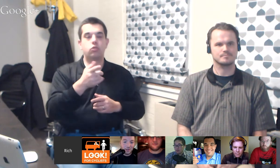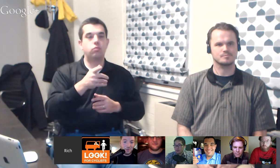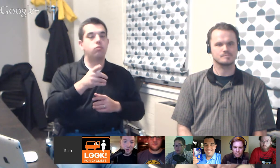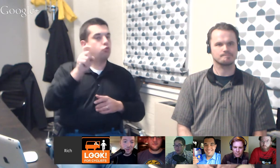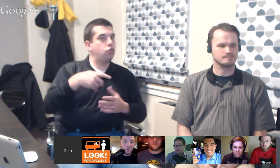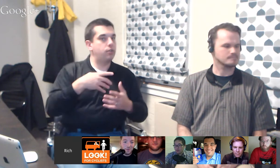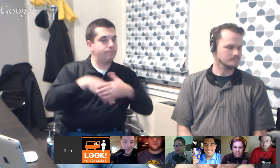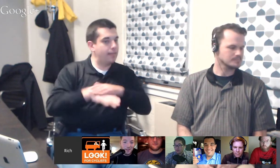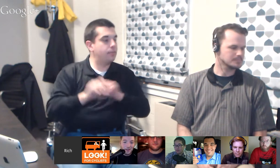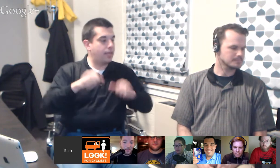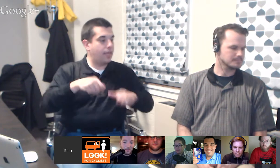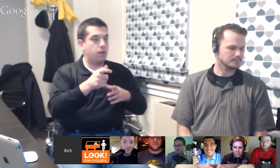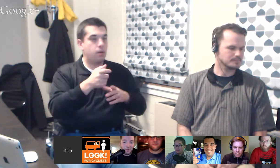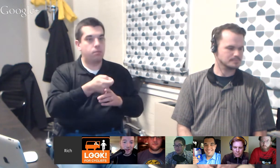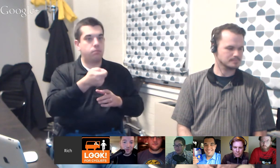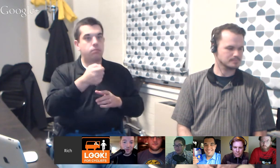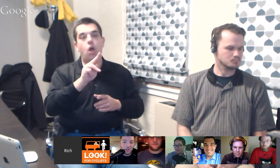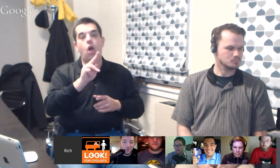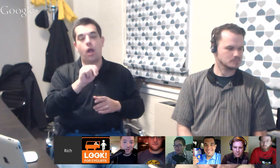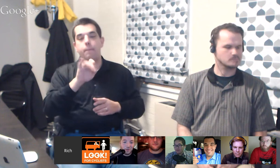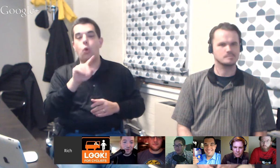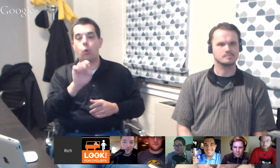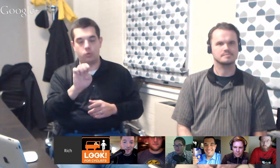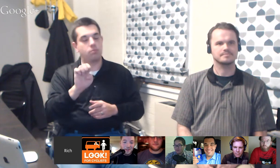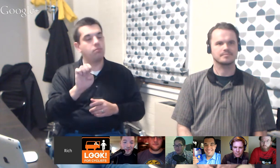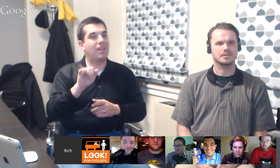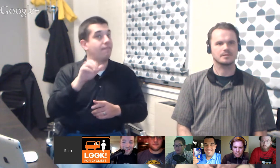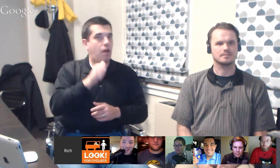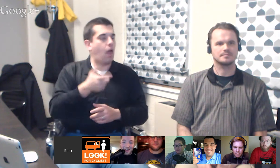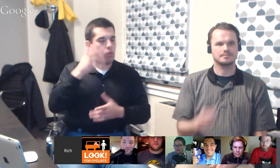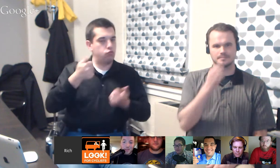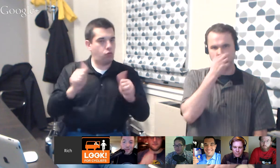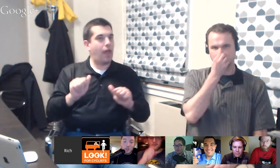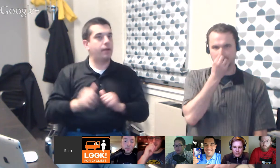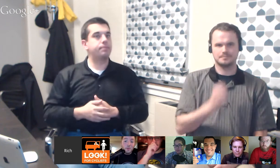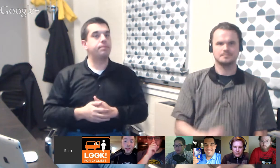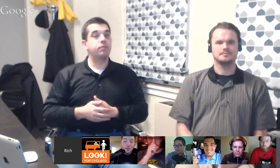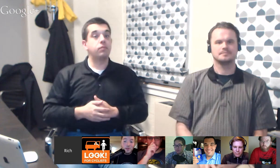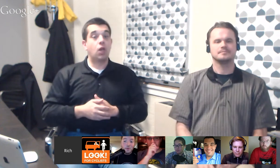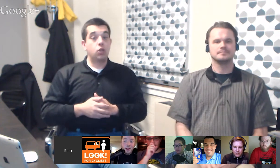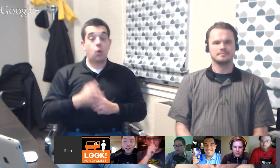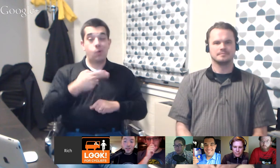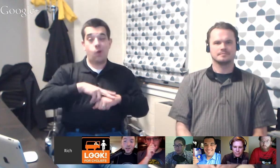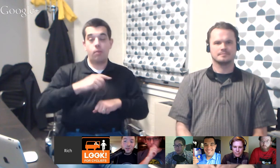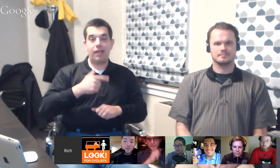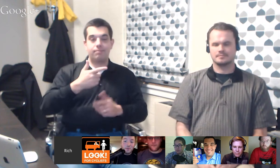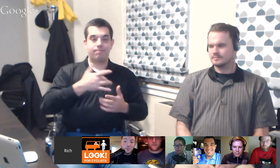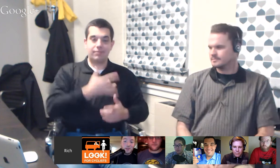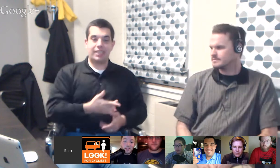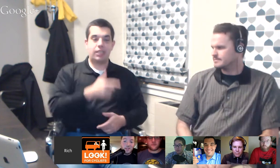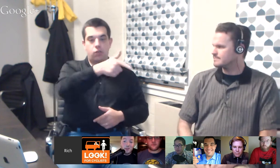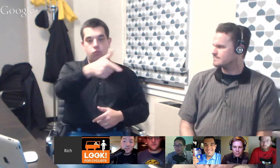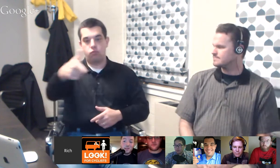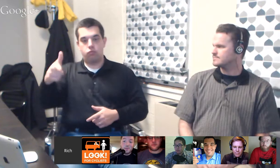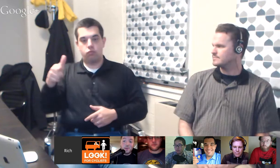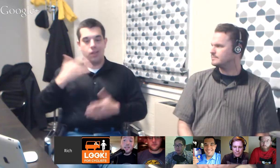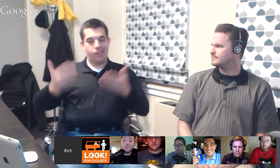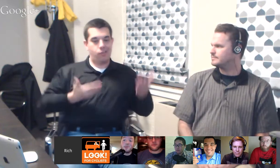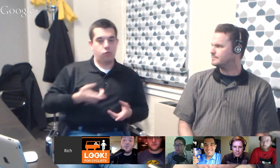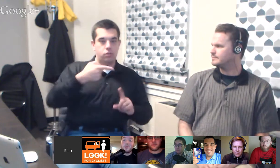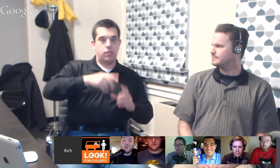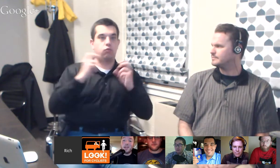to unmute yourself. If not, I will try to do that for you. But normally I would go around and introduce everyone at the round table,